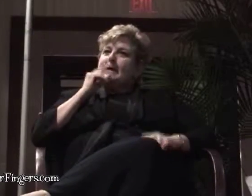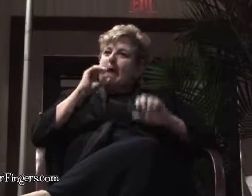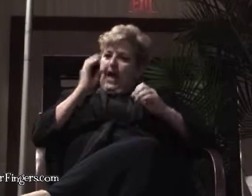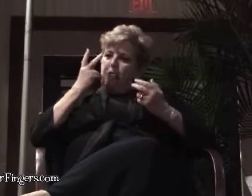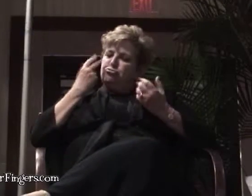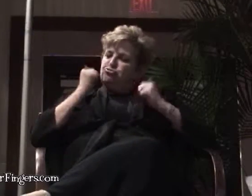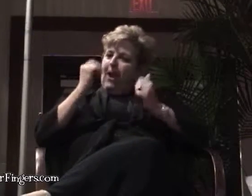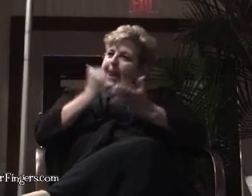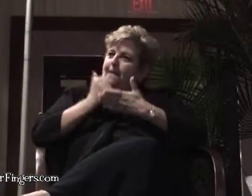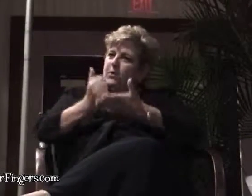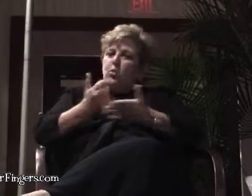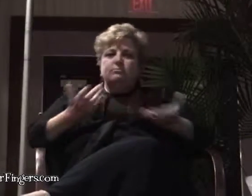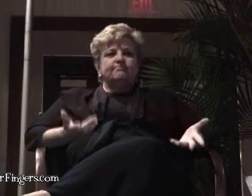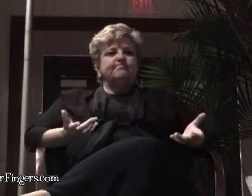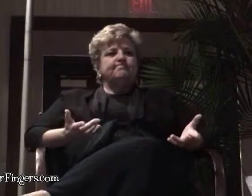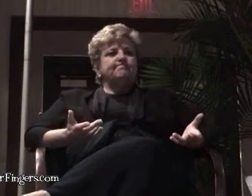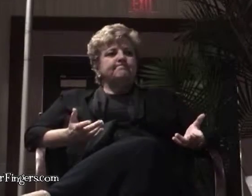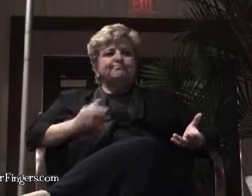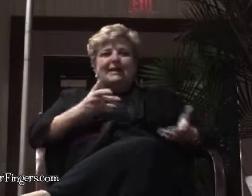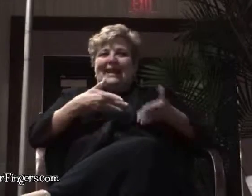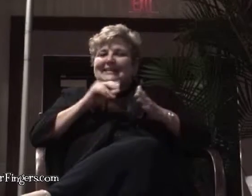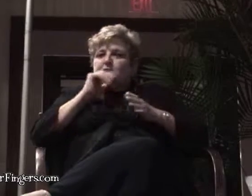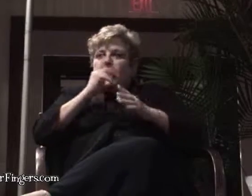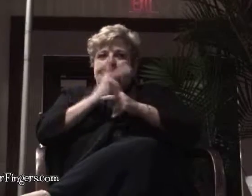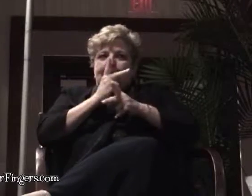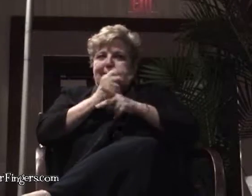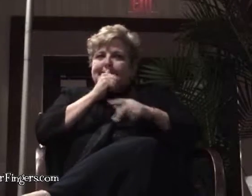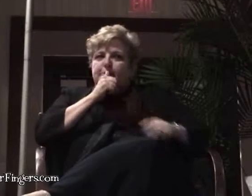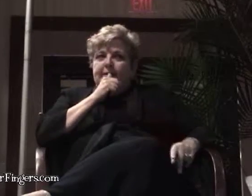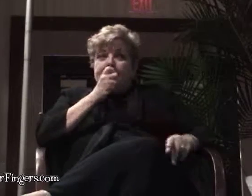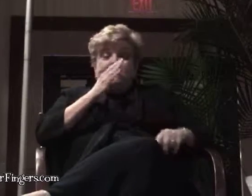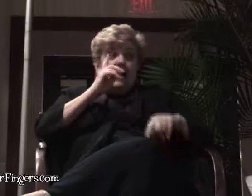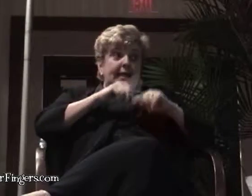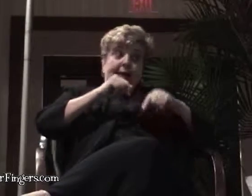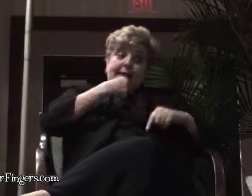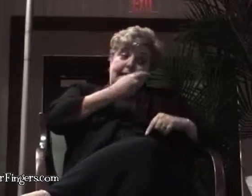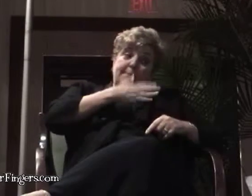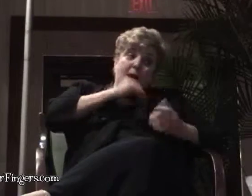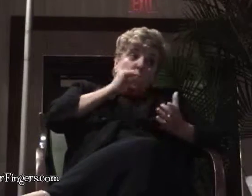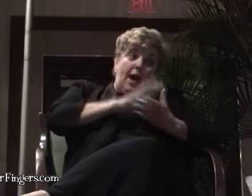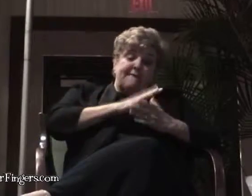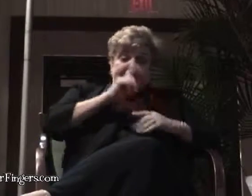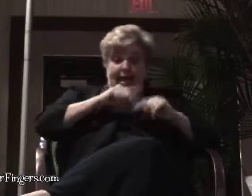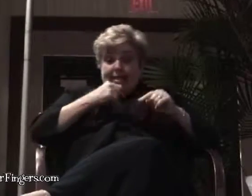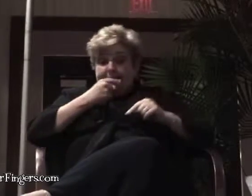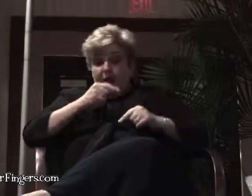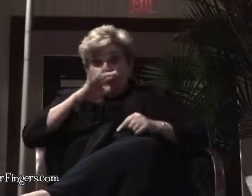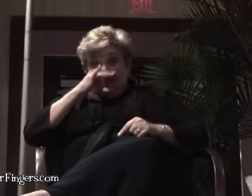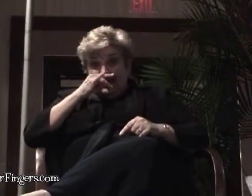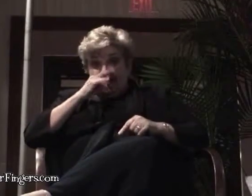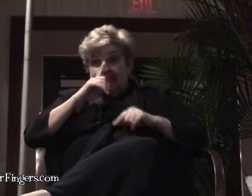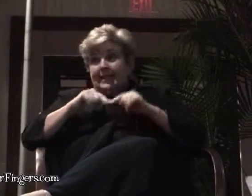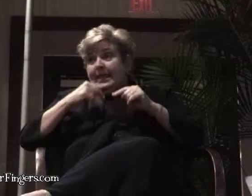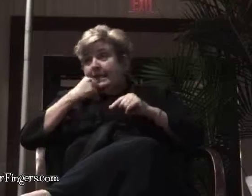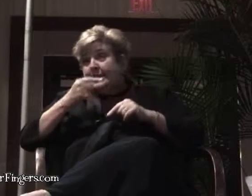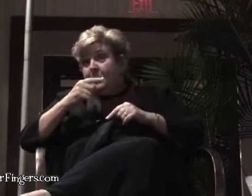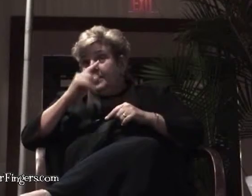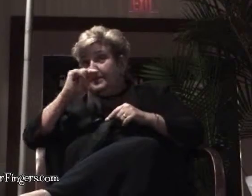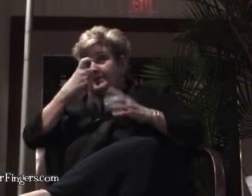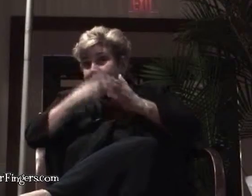secret. If I can't tell my wife, if I can't tell my kids, if I can't tell the neighbors, the tax man, or the policeman, if I